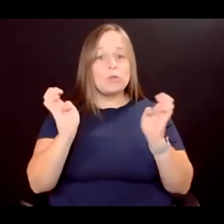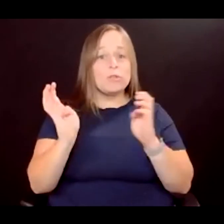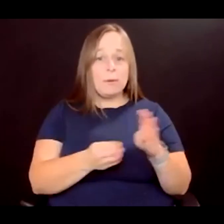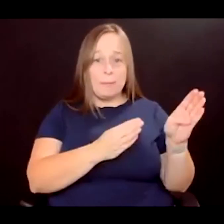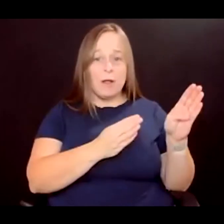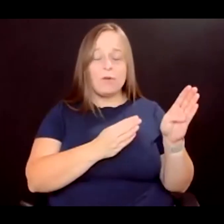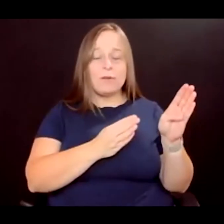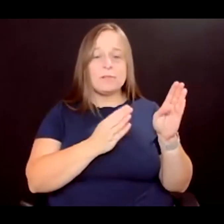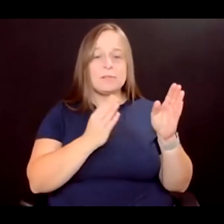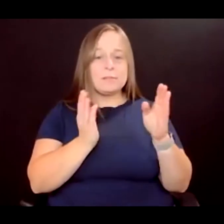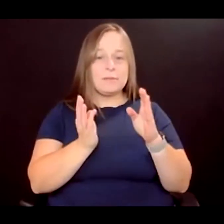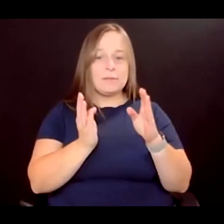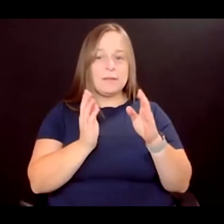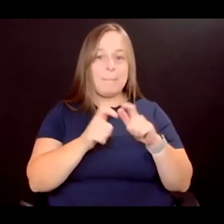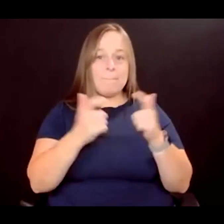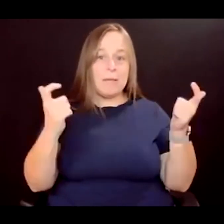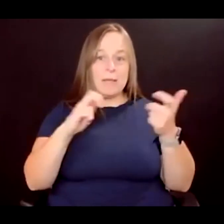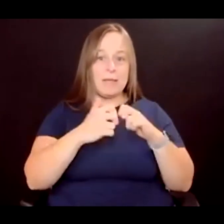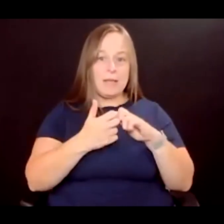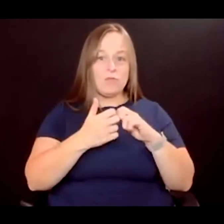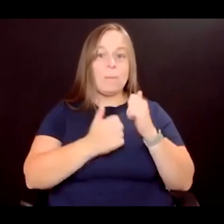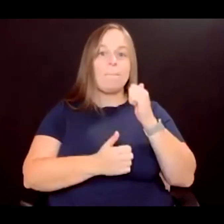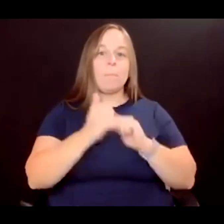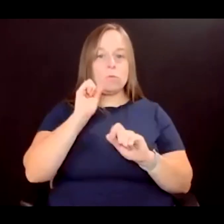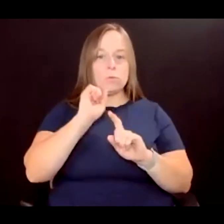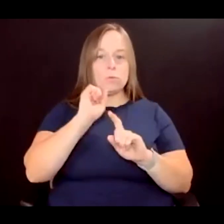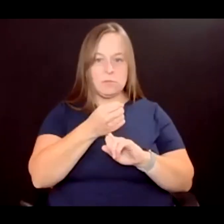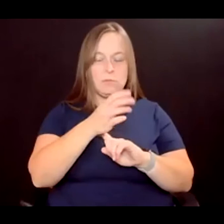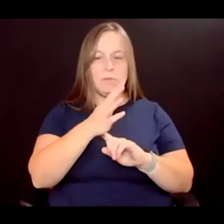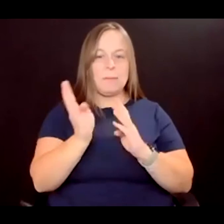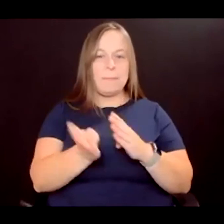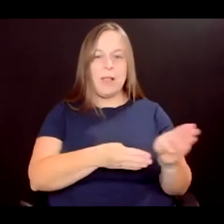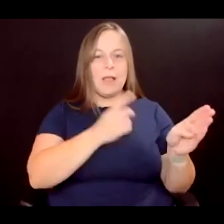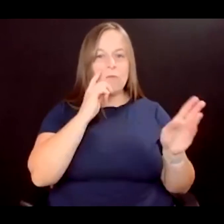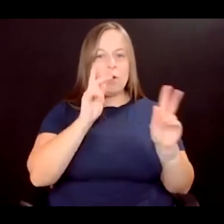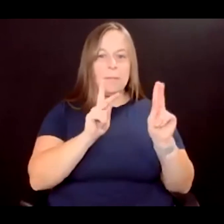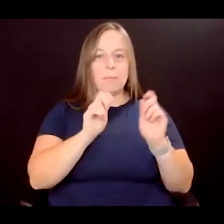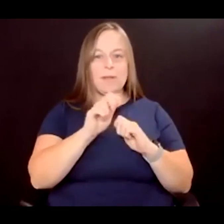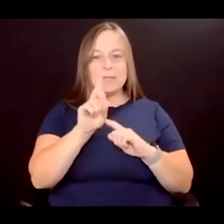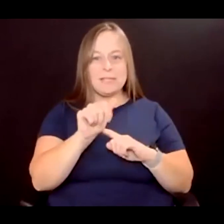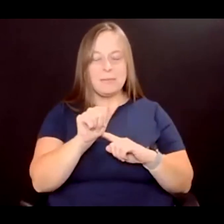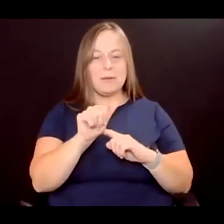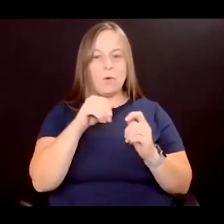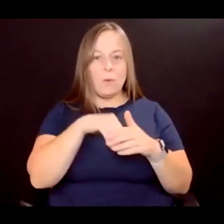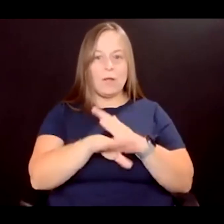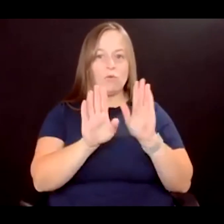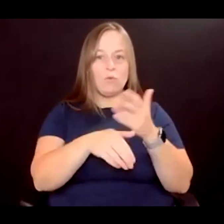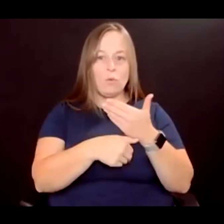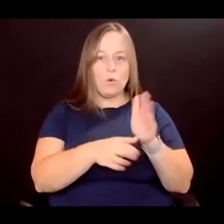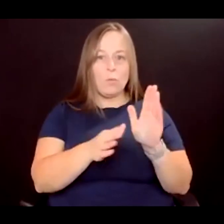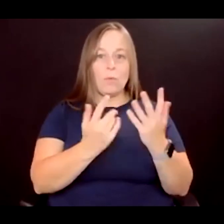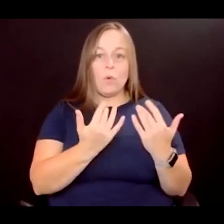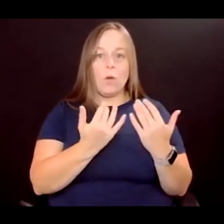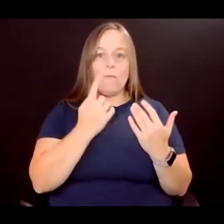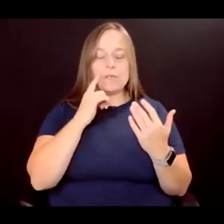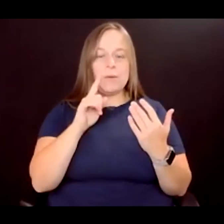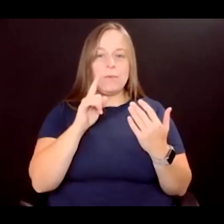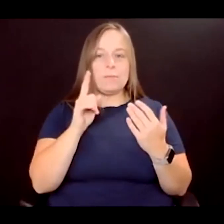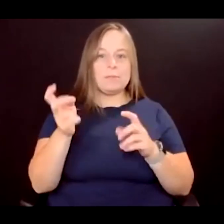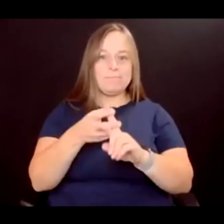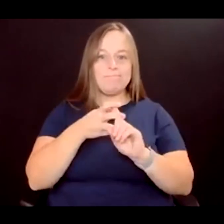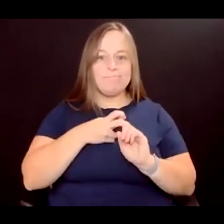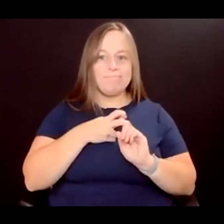County, by the way, where I think we lose power like every other week. So No. I don't, you know, again, I think it's a matter of training